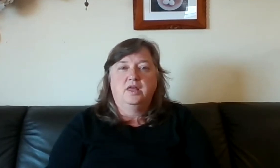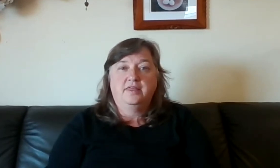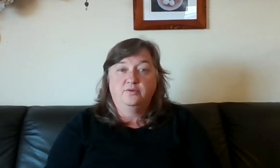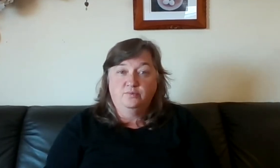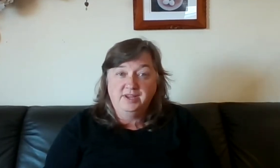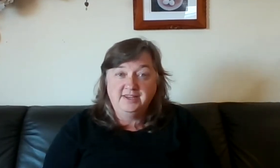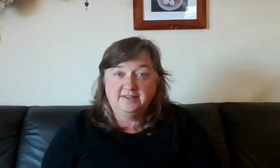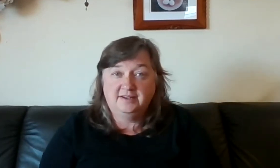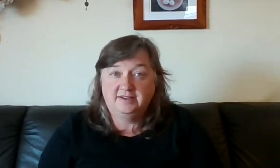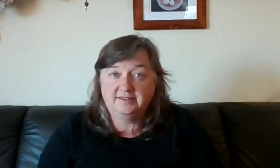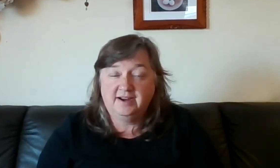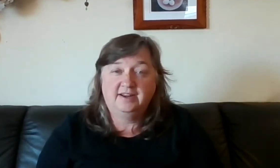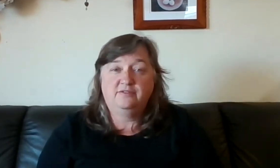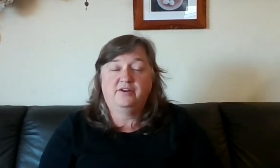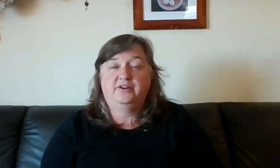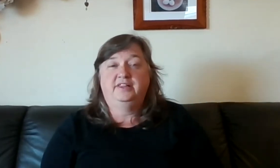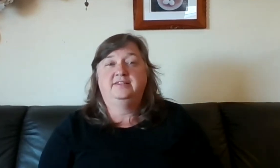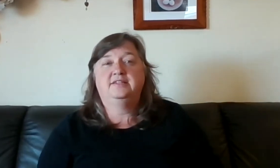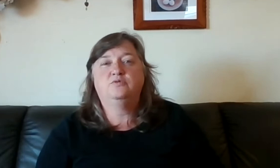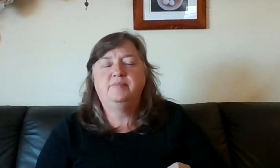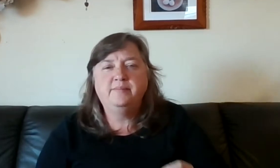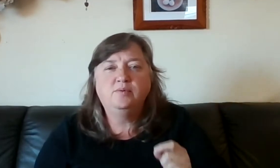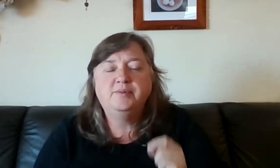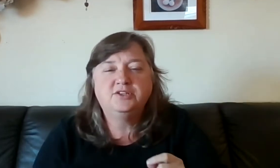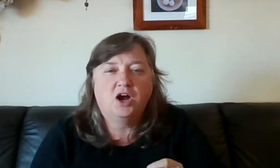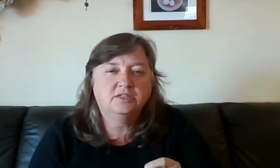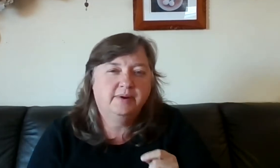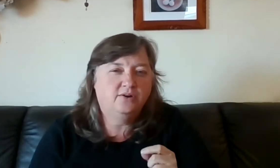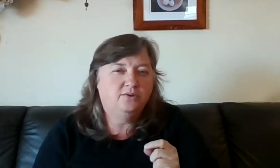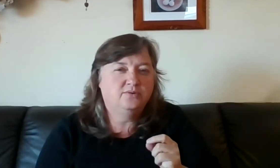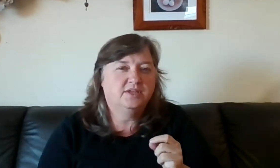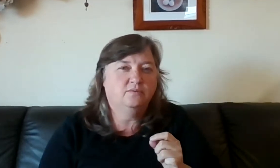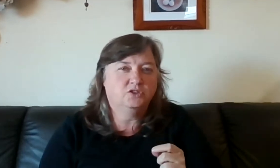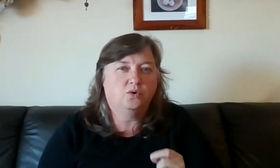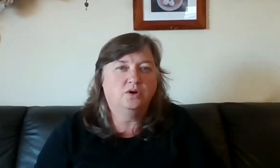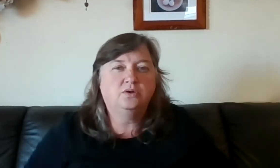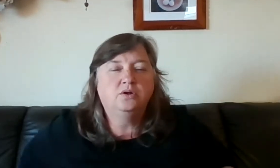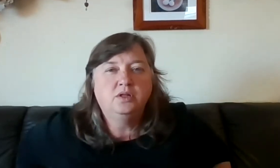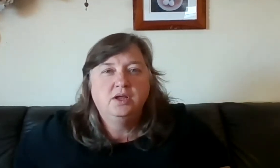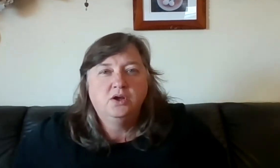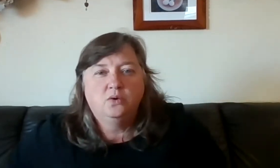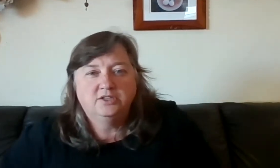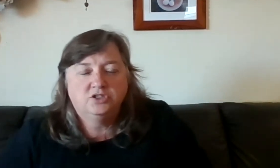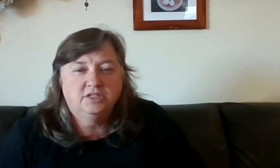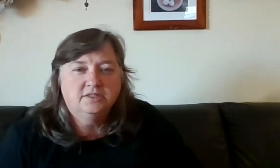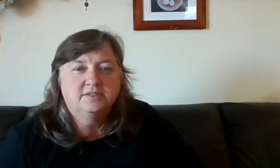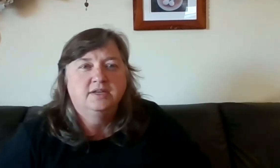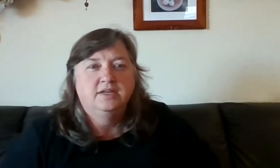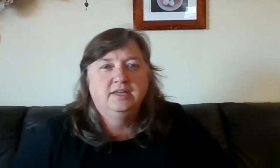And the reason it is signed the very least is, remember when we talked about using rhetorical questions in